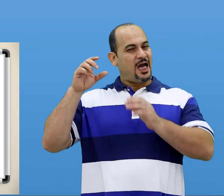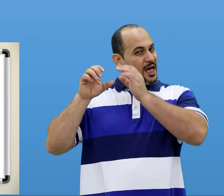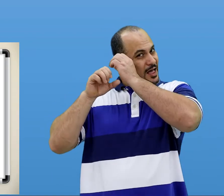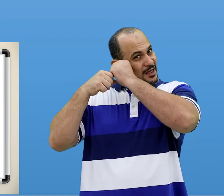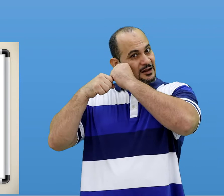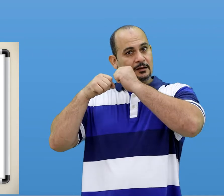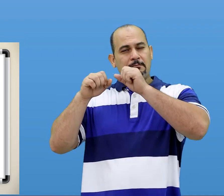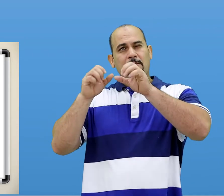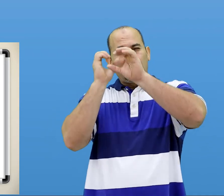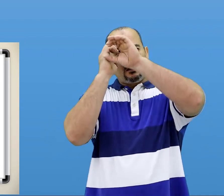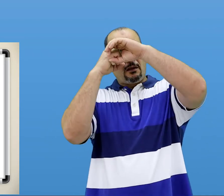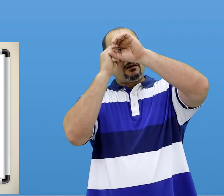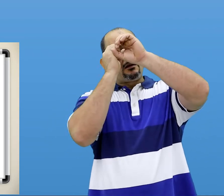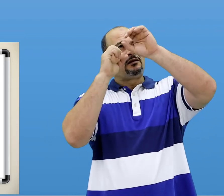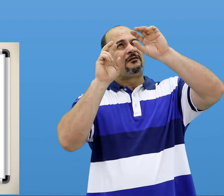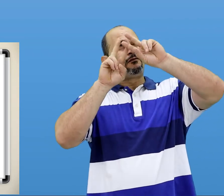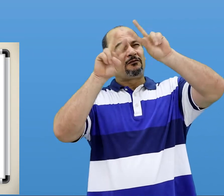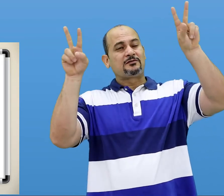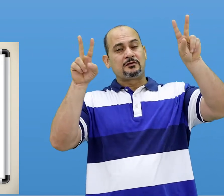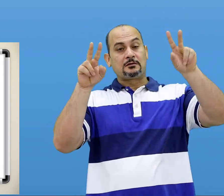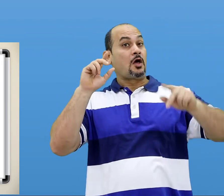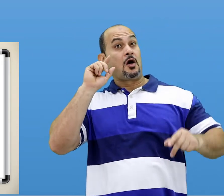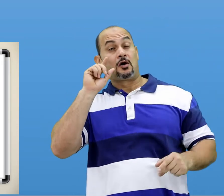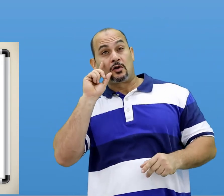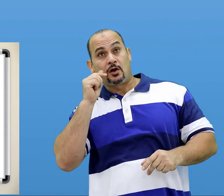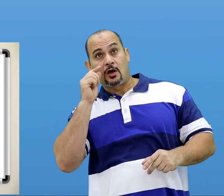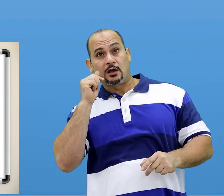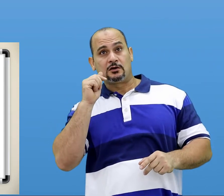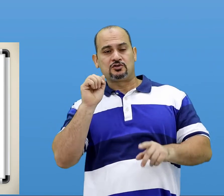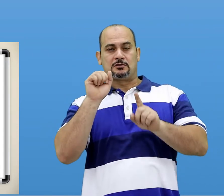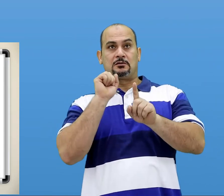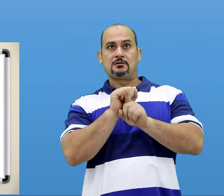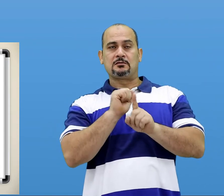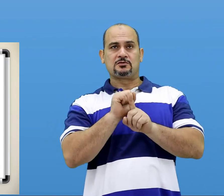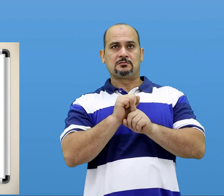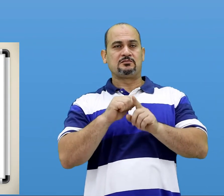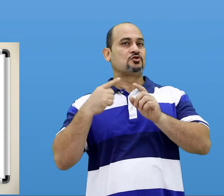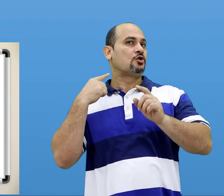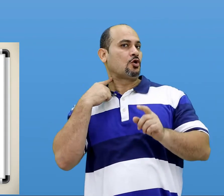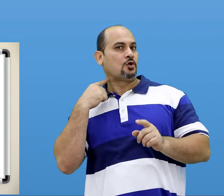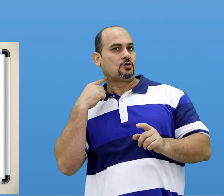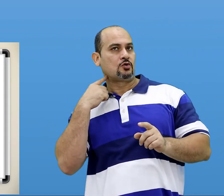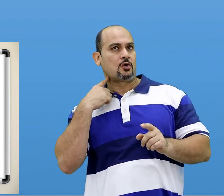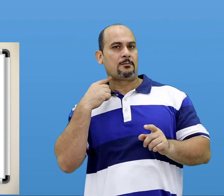meteorologist, a specialist in the branch of